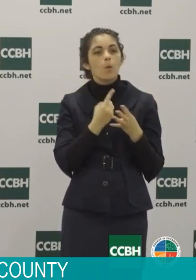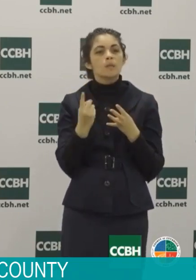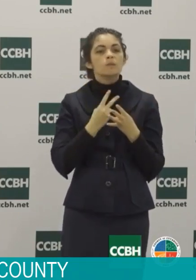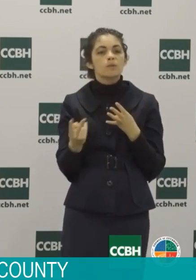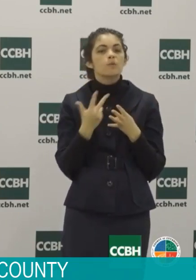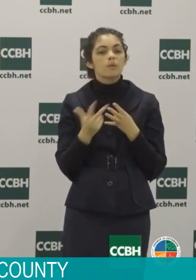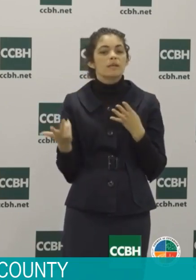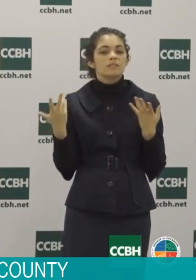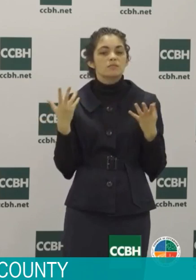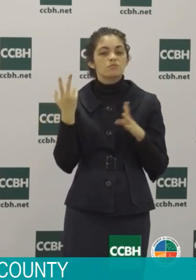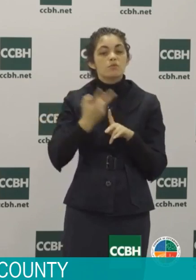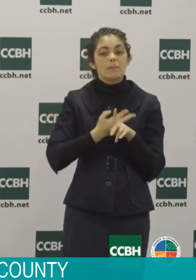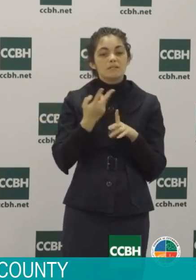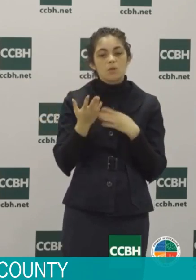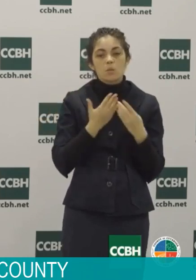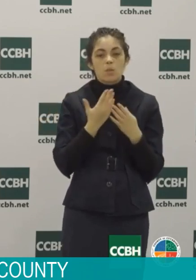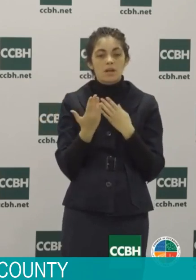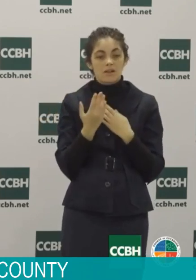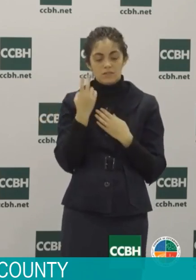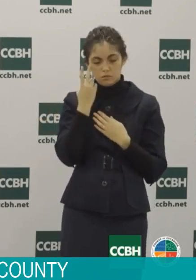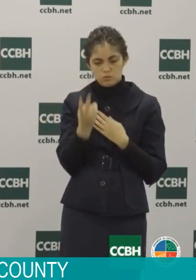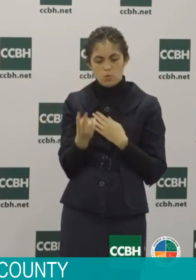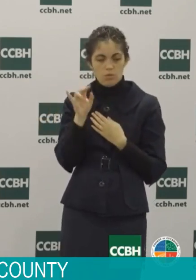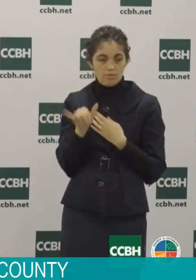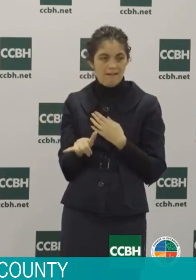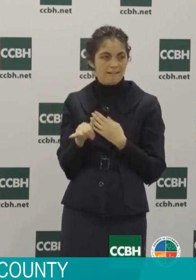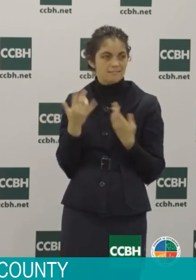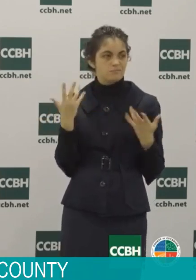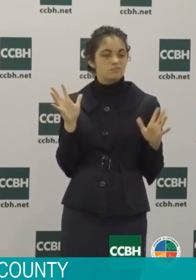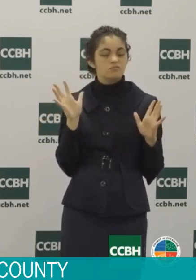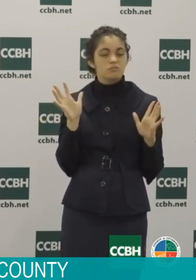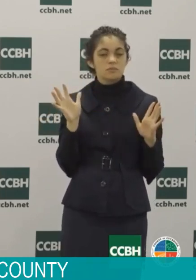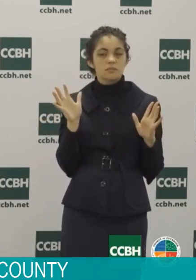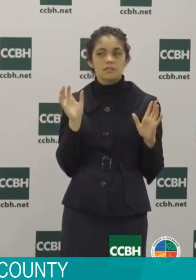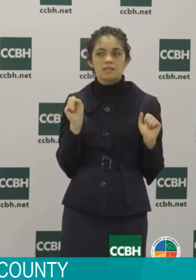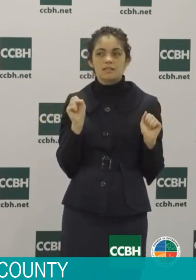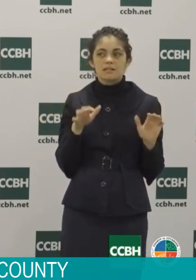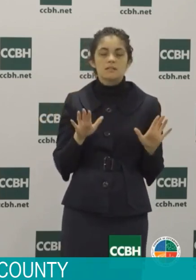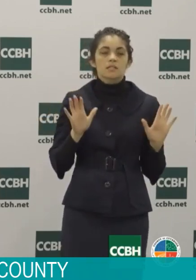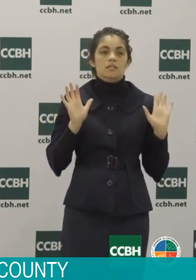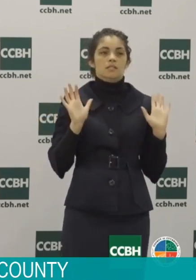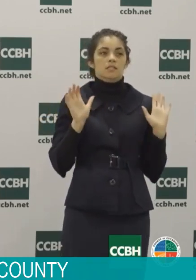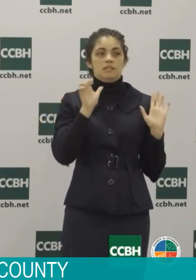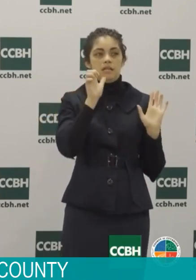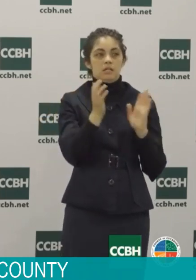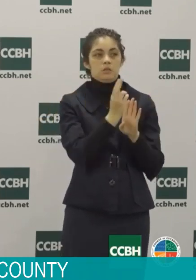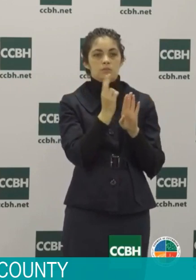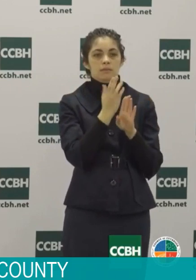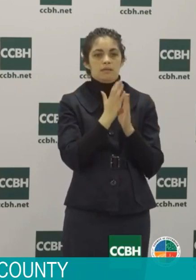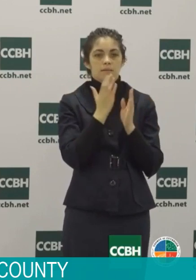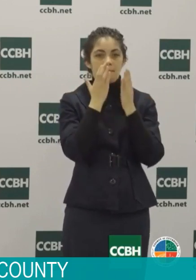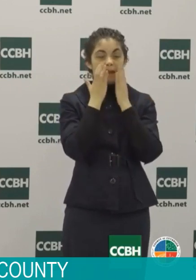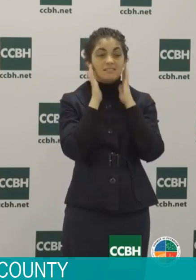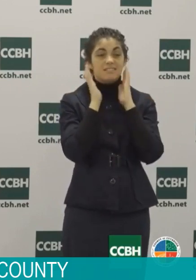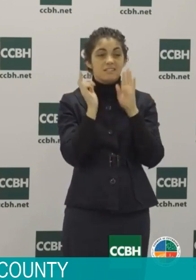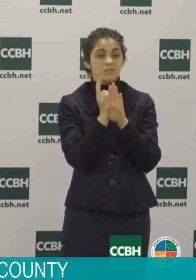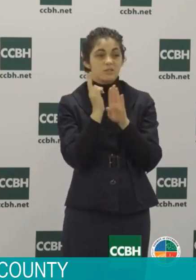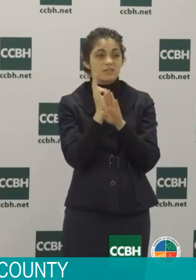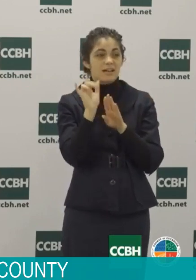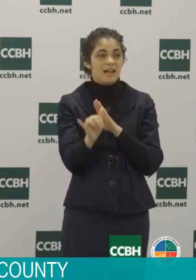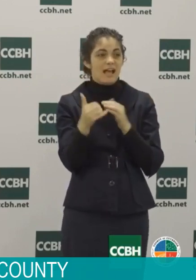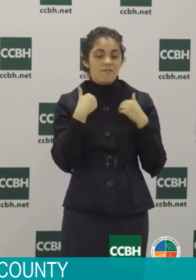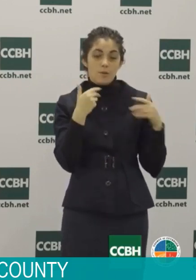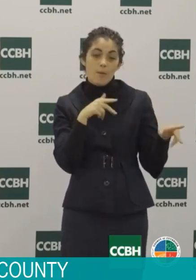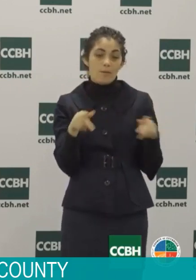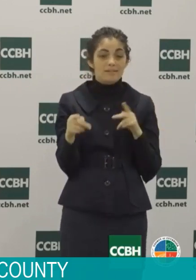2 or 3 or 2 months or whatever model you saw. And that means I can sort of let up, not wear my cloth mask, go out, start having